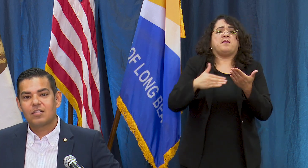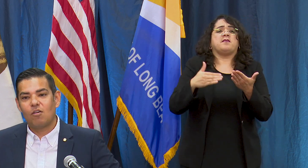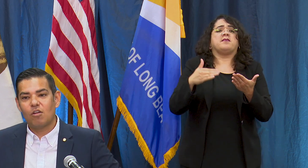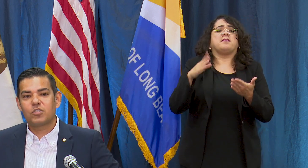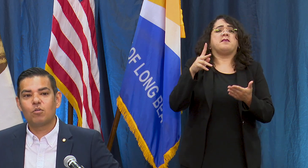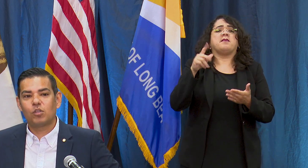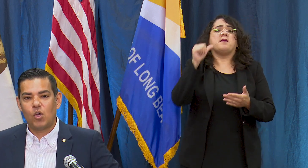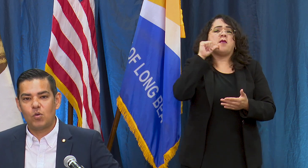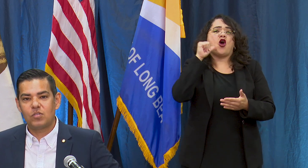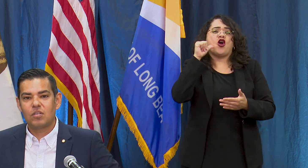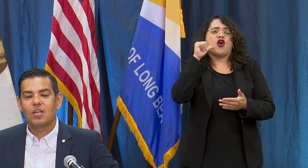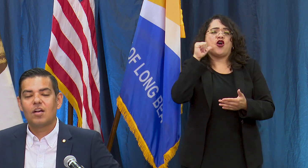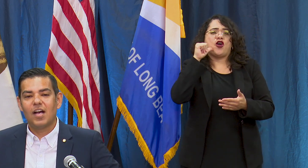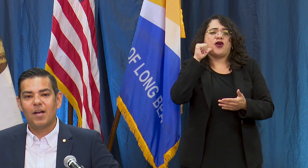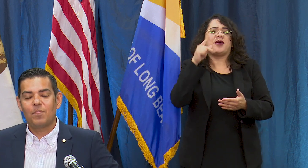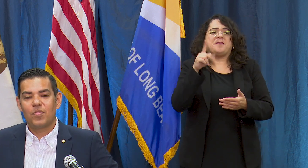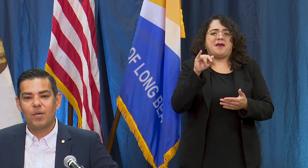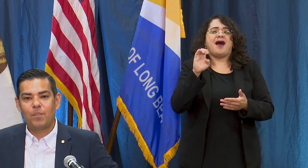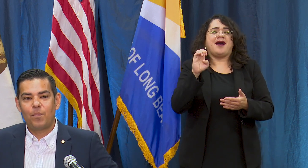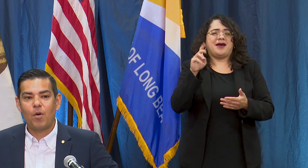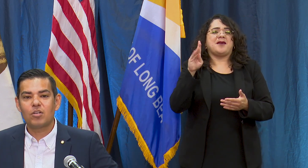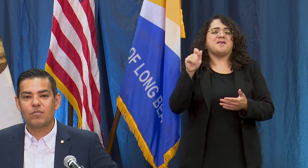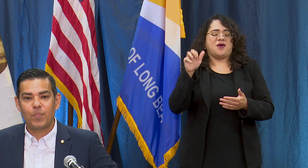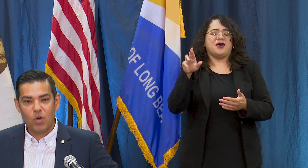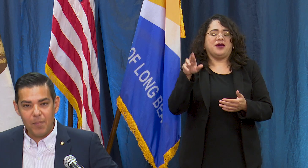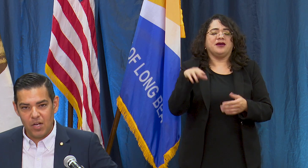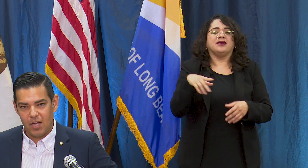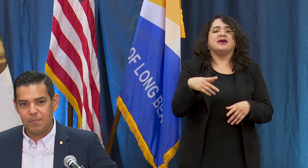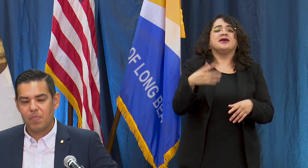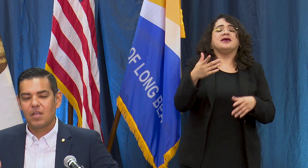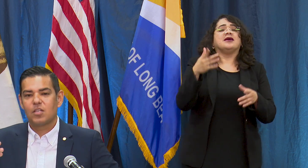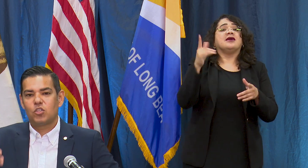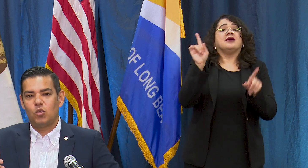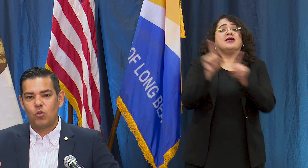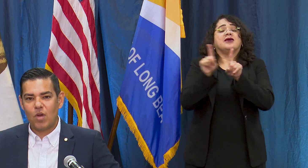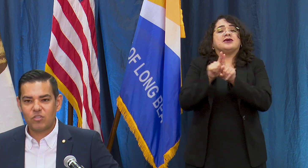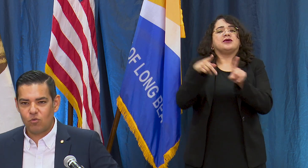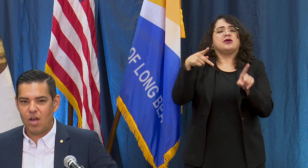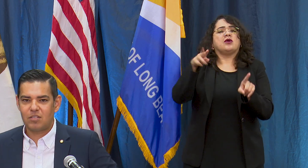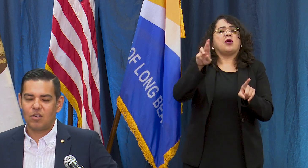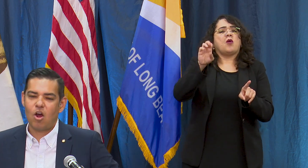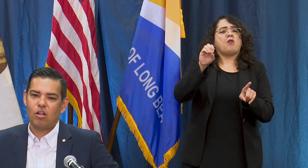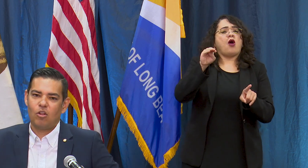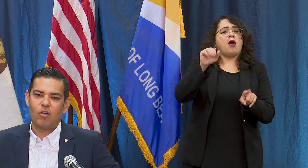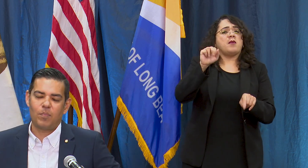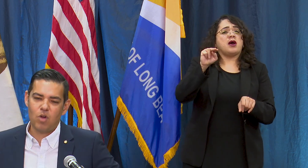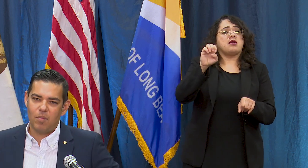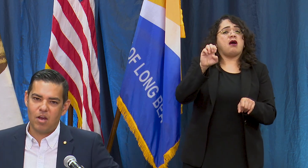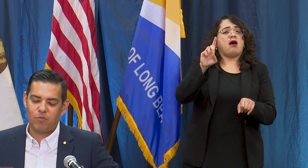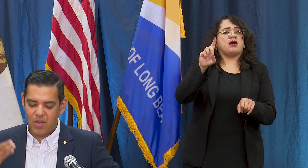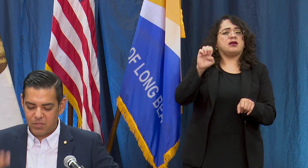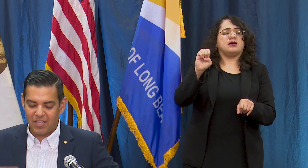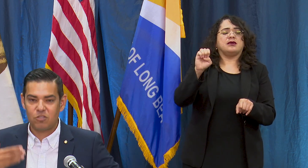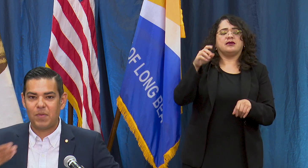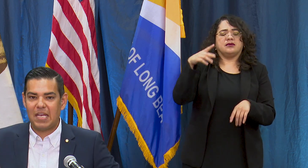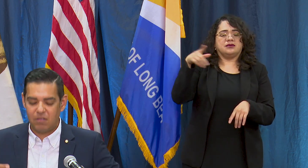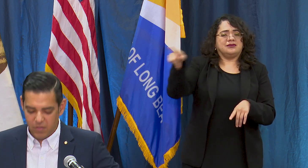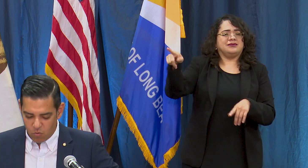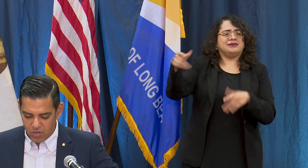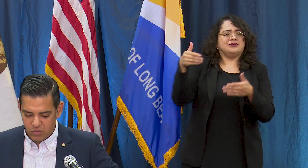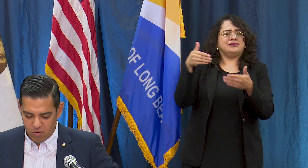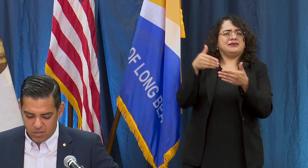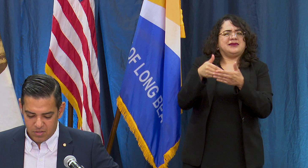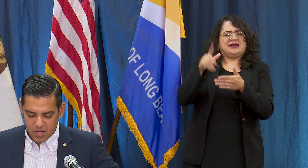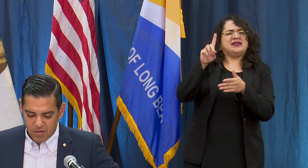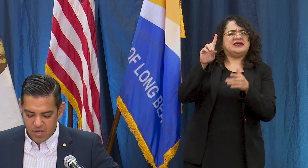start to also close the parts of the promenade to the restaurants that are all along the promenade for them to expand